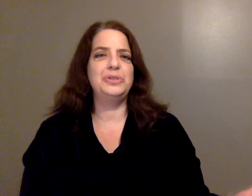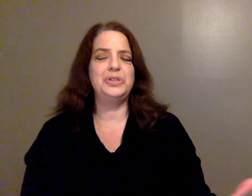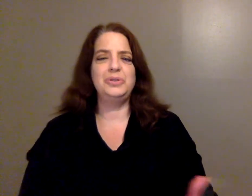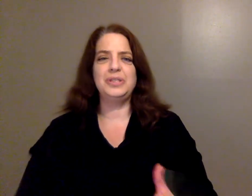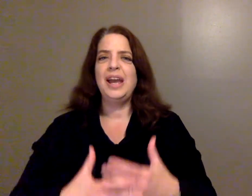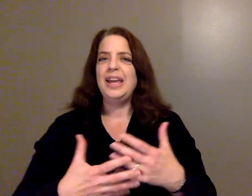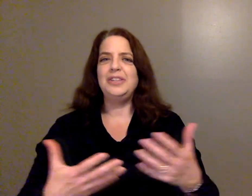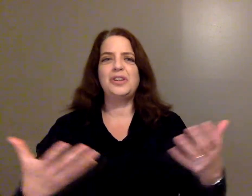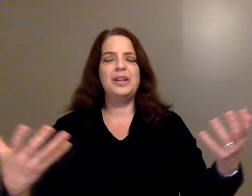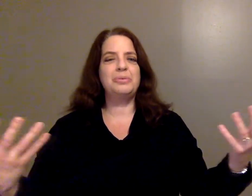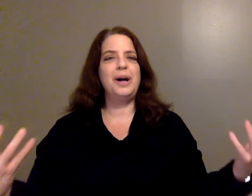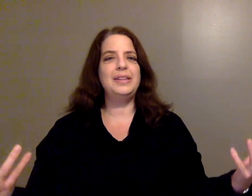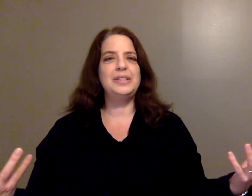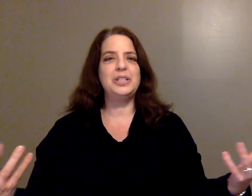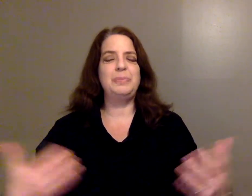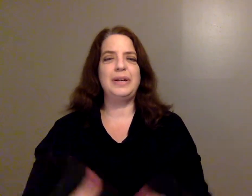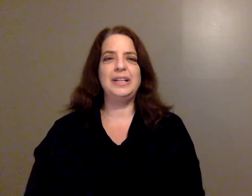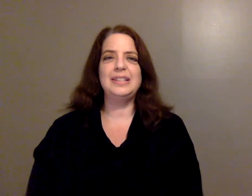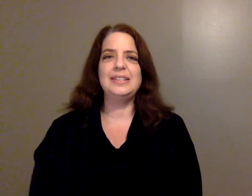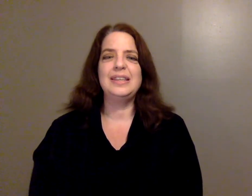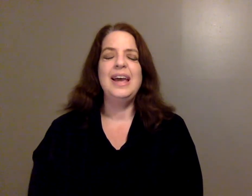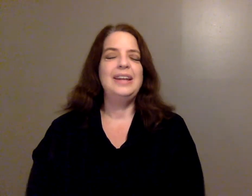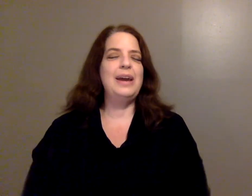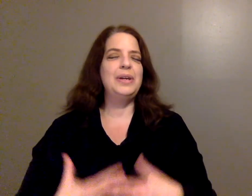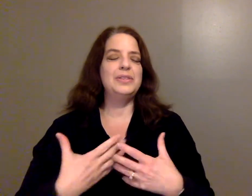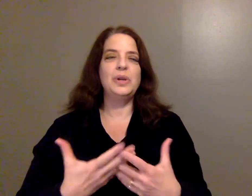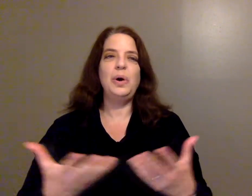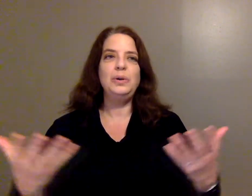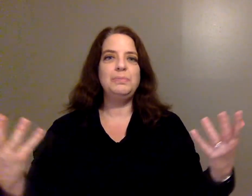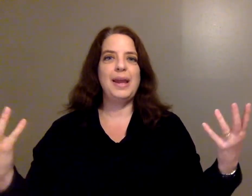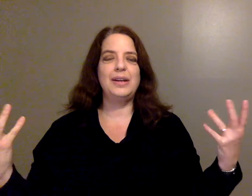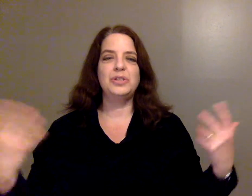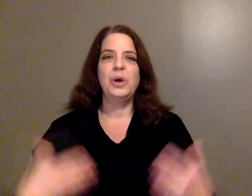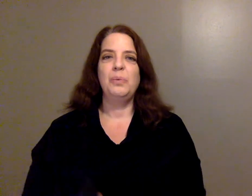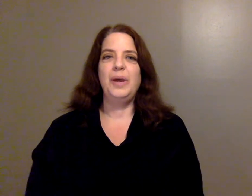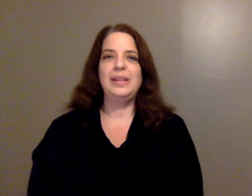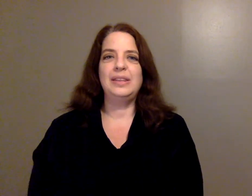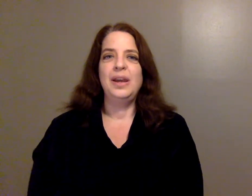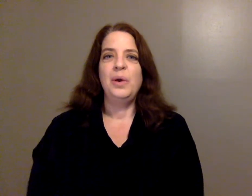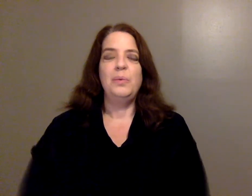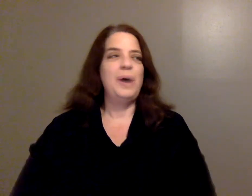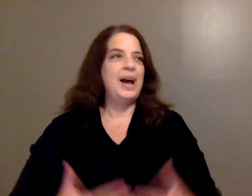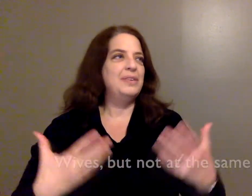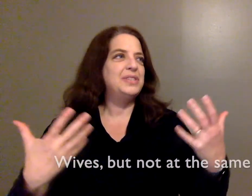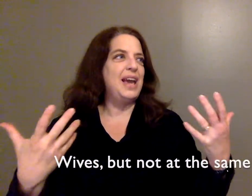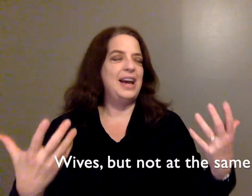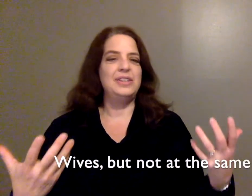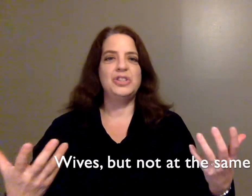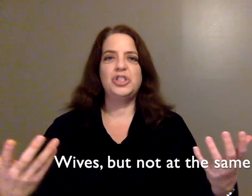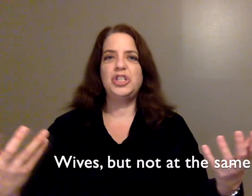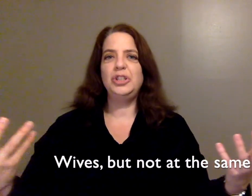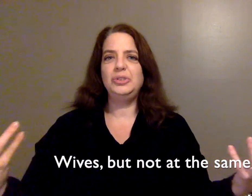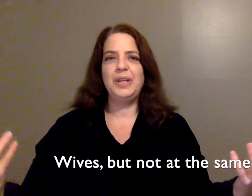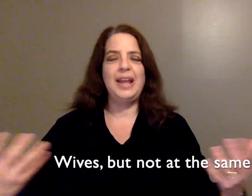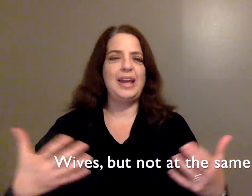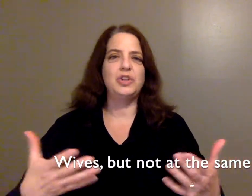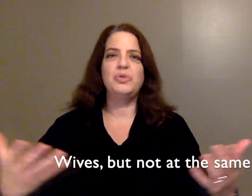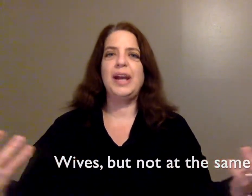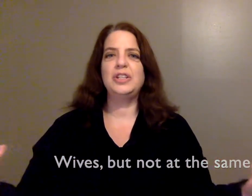student. He's gone through all these experiences. Now he's an old man with wives and children and